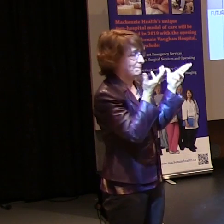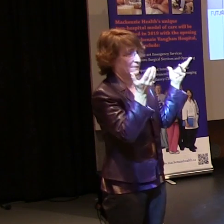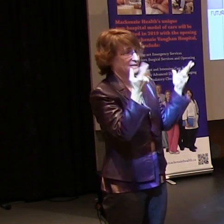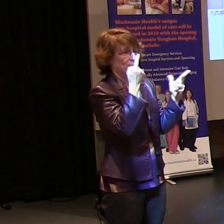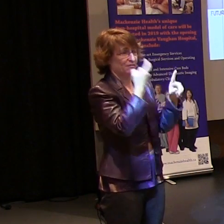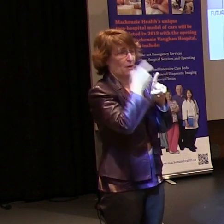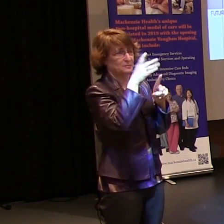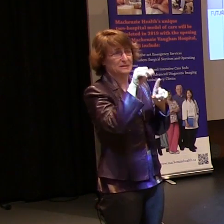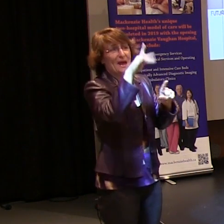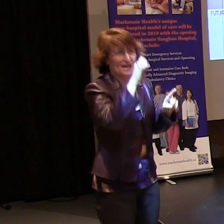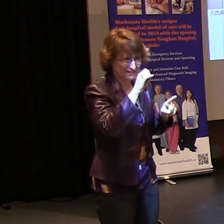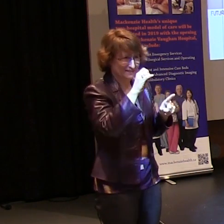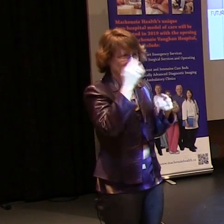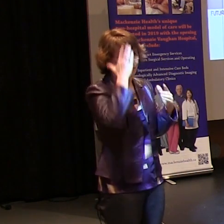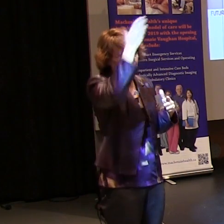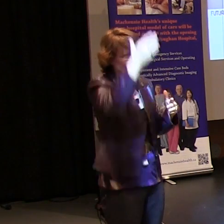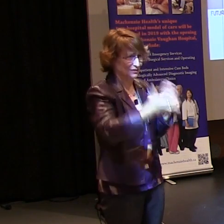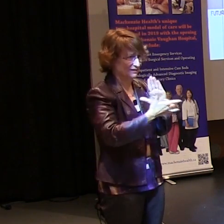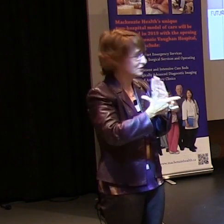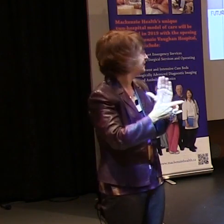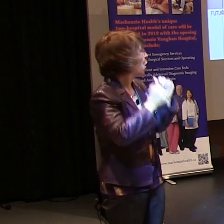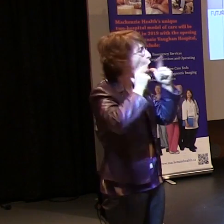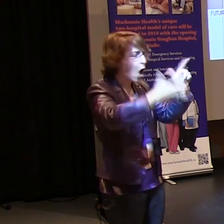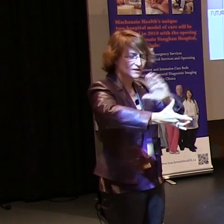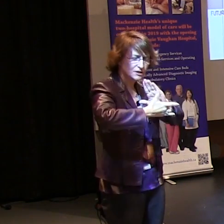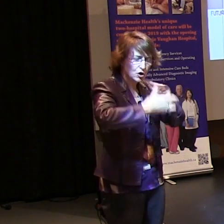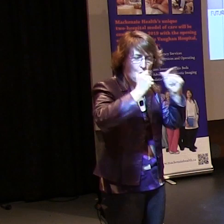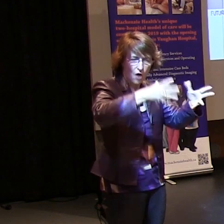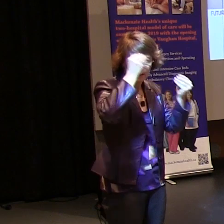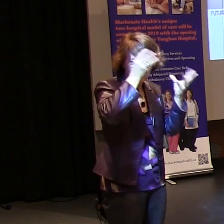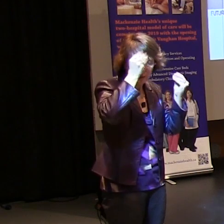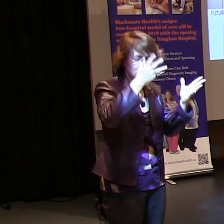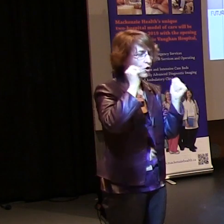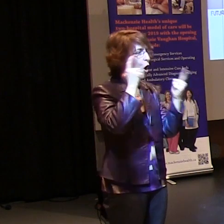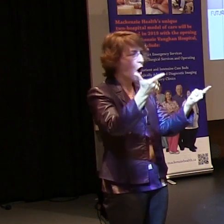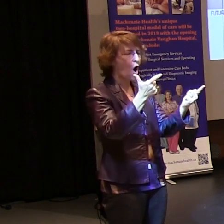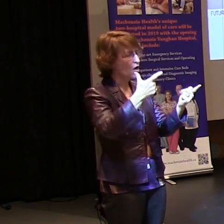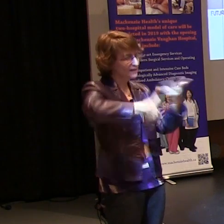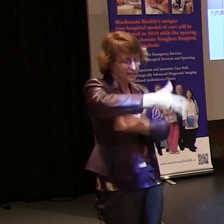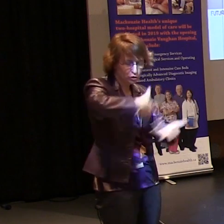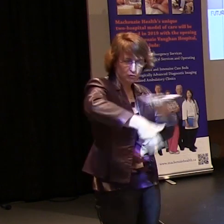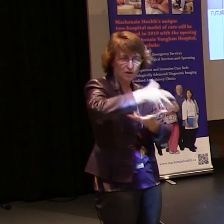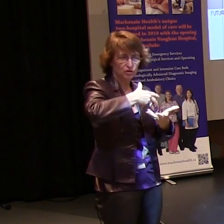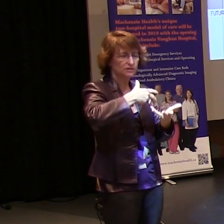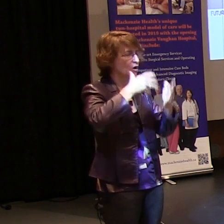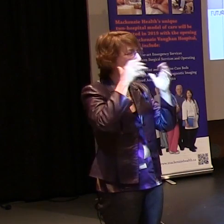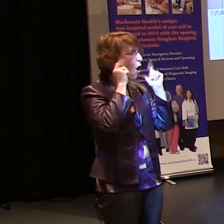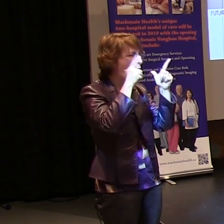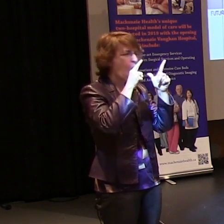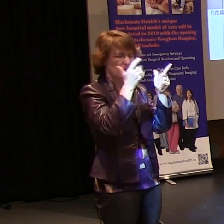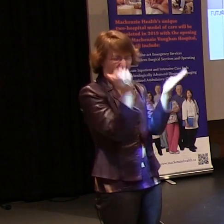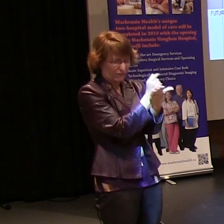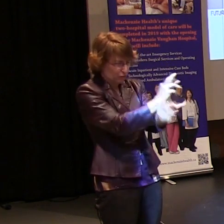satellite, right? So all the technology, all the information, all the interaction between all the sources